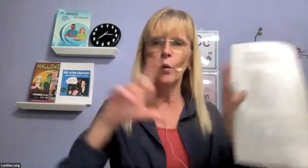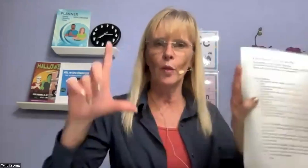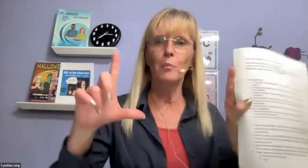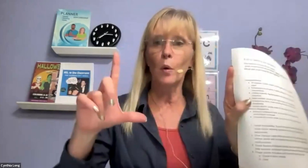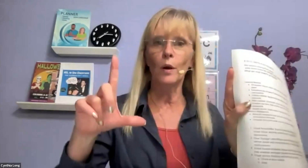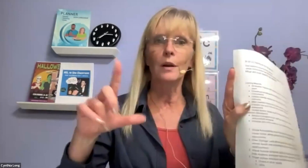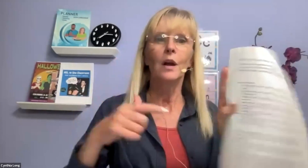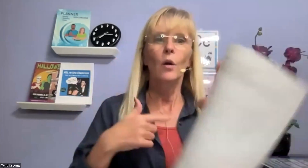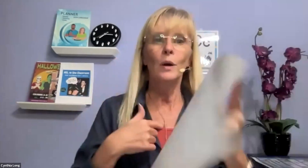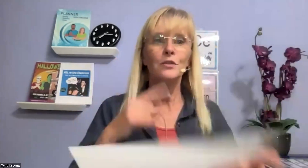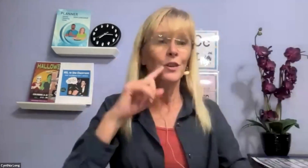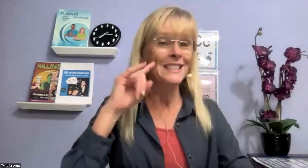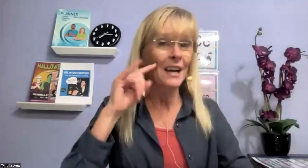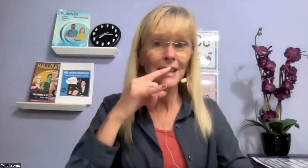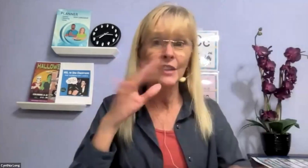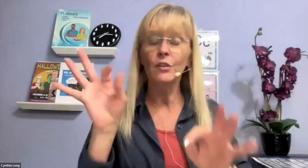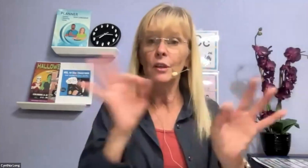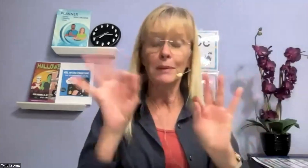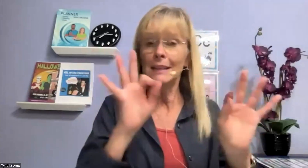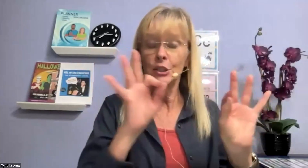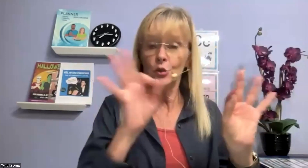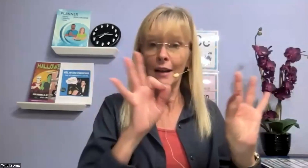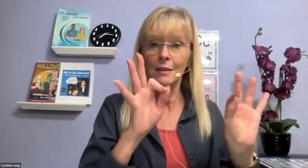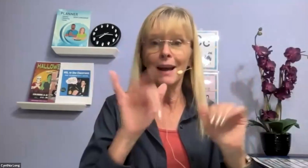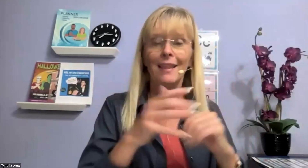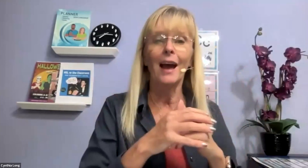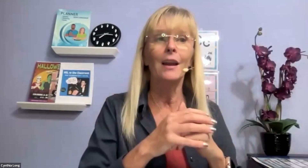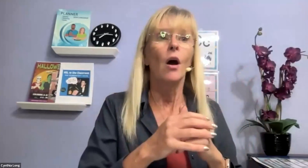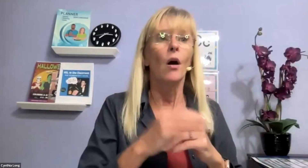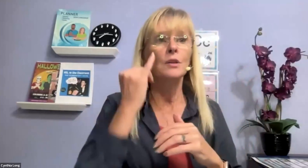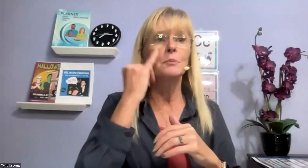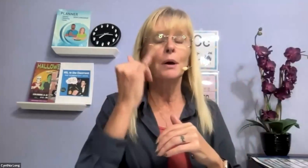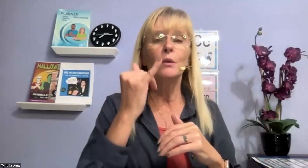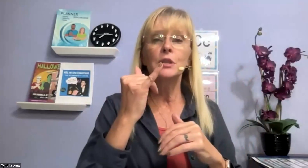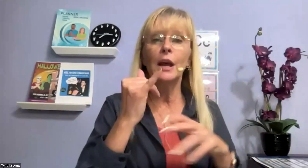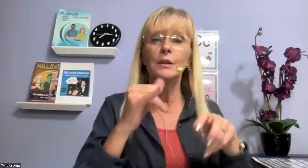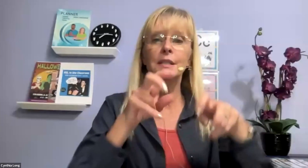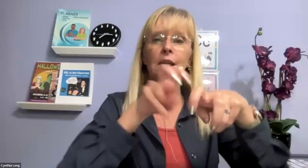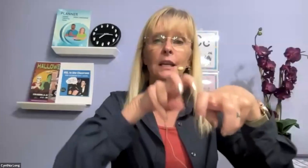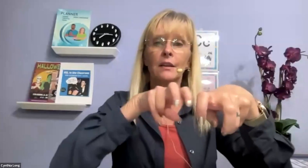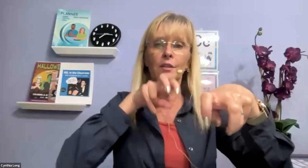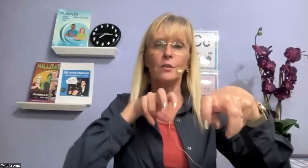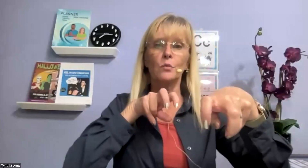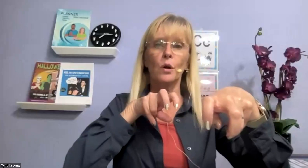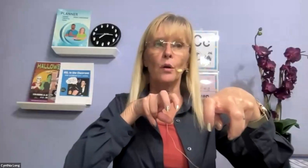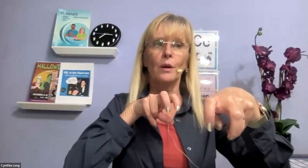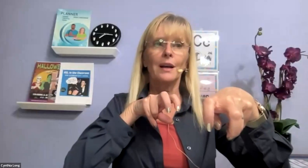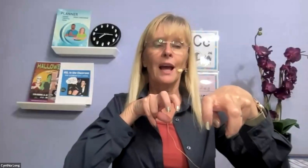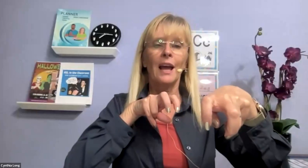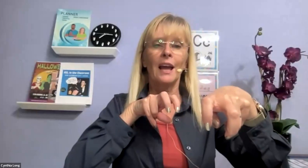on the board, which for a deaf kid, they're going to be distracted by that. Or suppose they are sitting in the third row